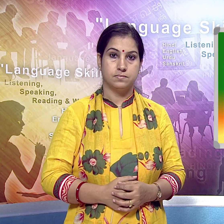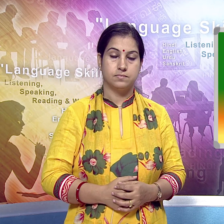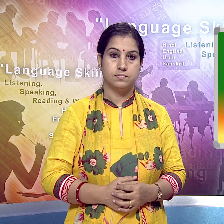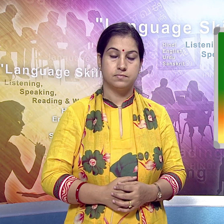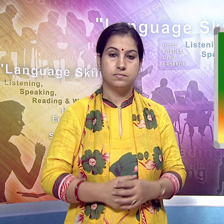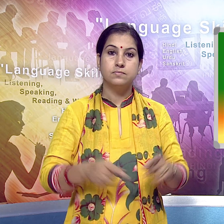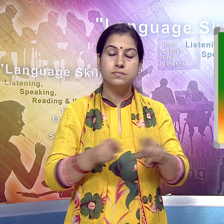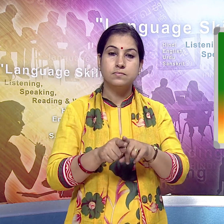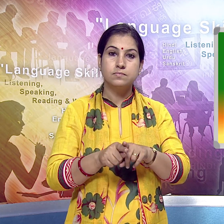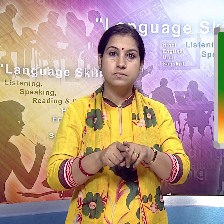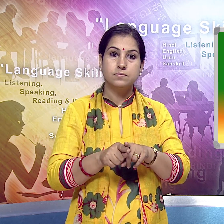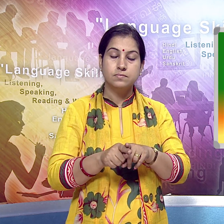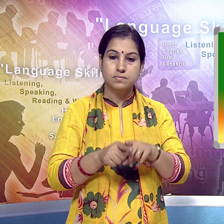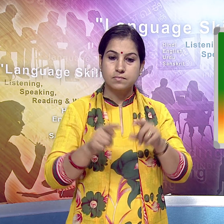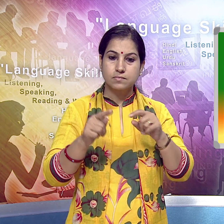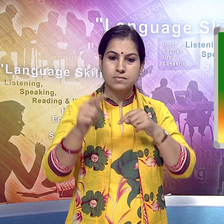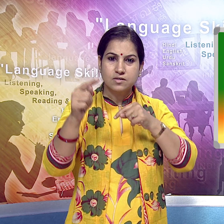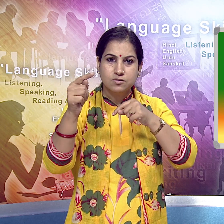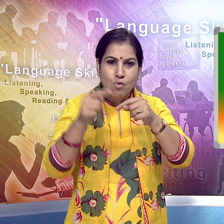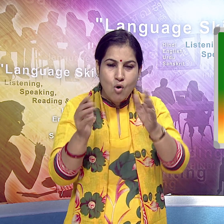small brine of brown color.